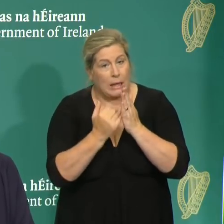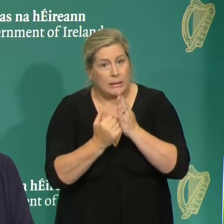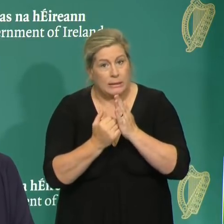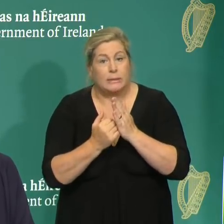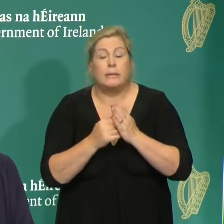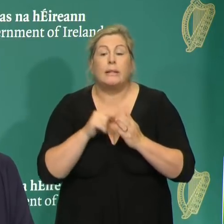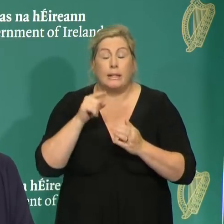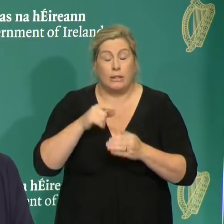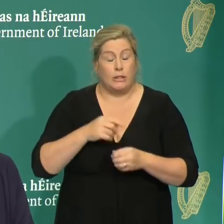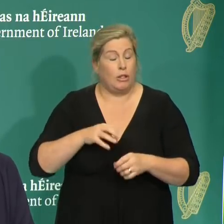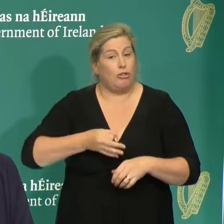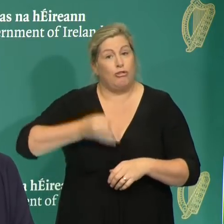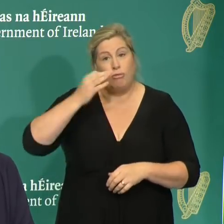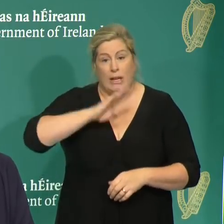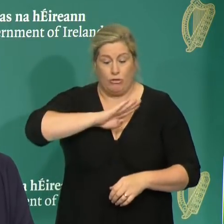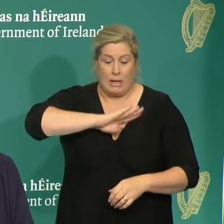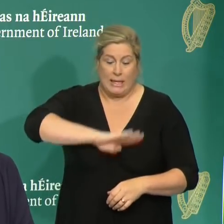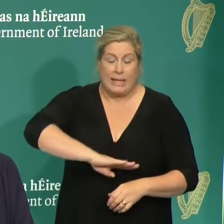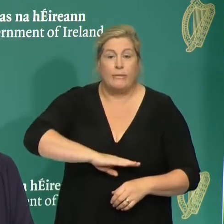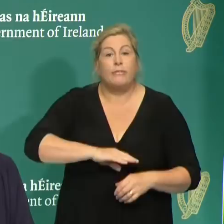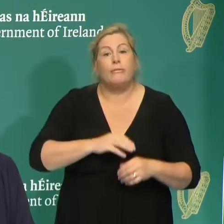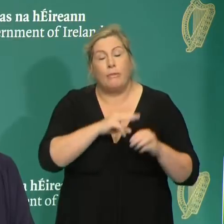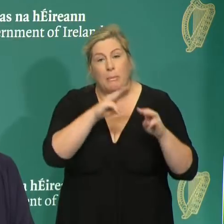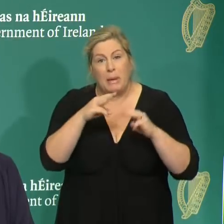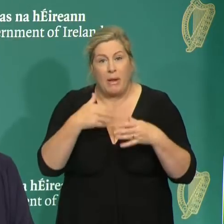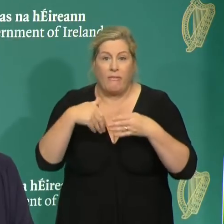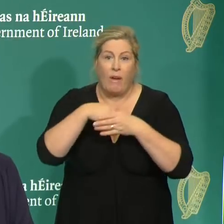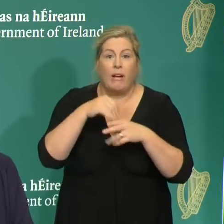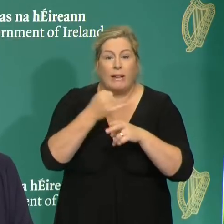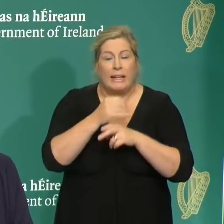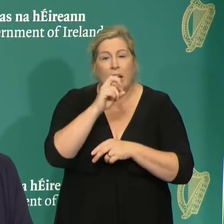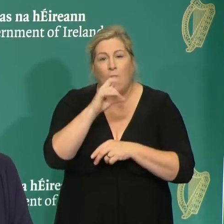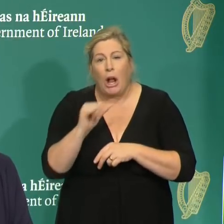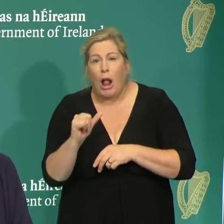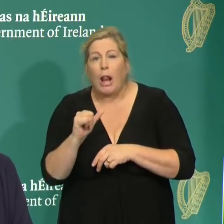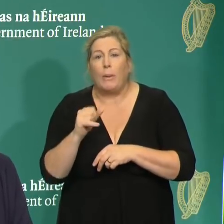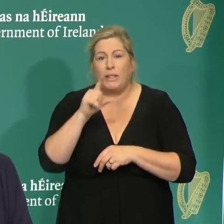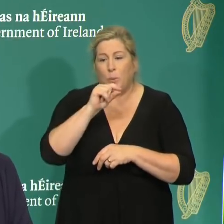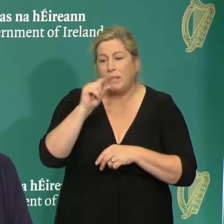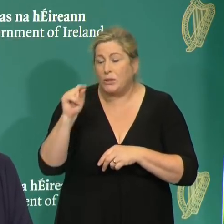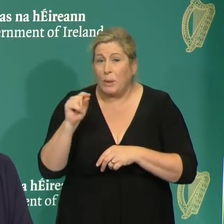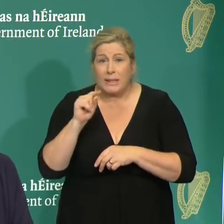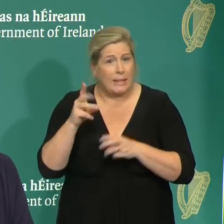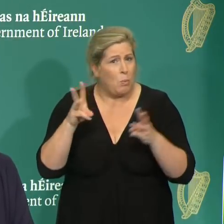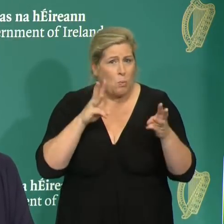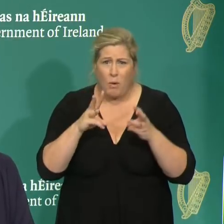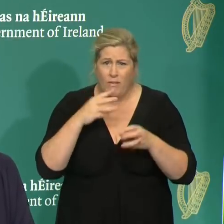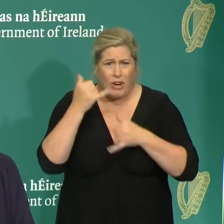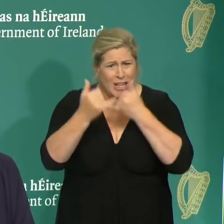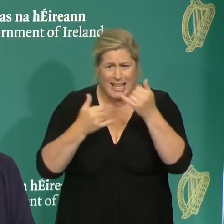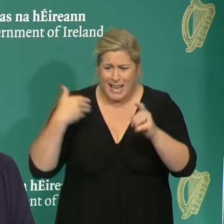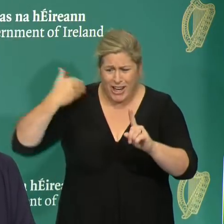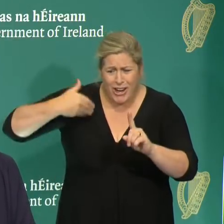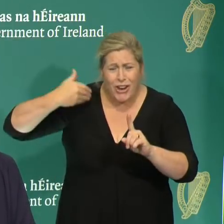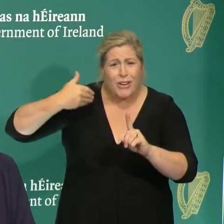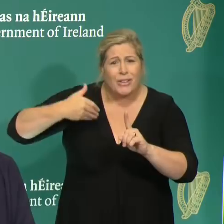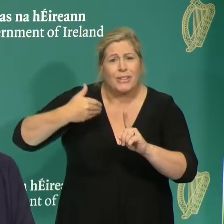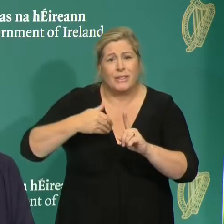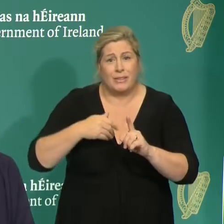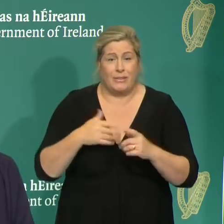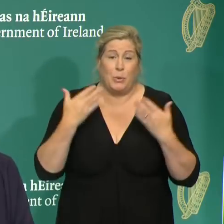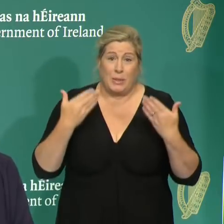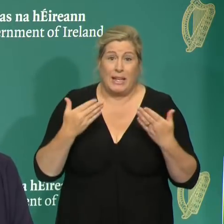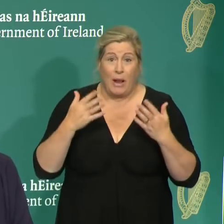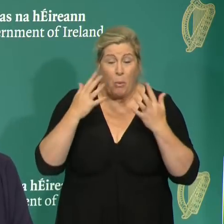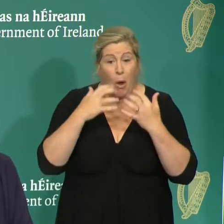great relief to all of those involved in Galway 2020 who have been working on it for many years, and the movement online will mean that audiences